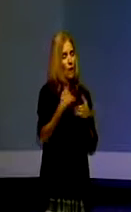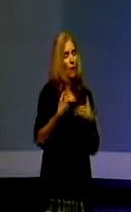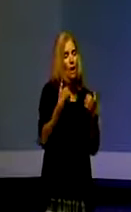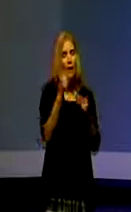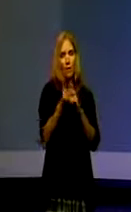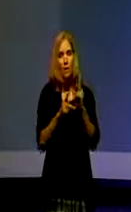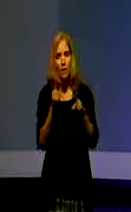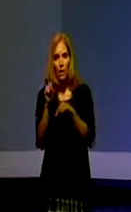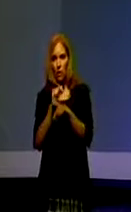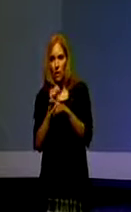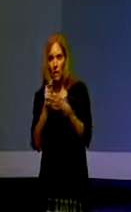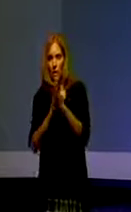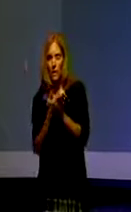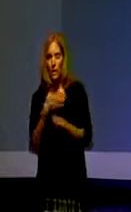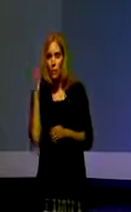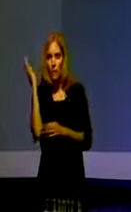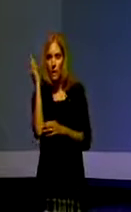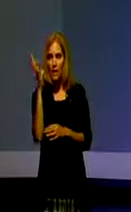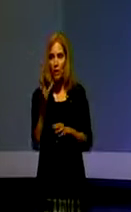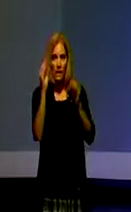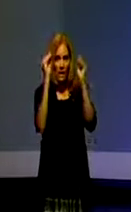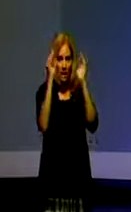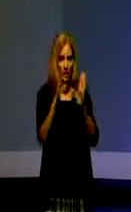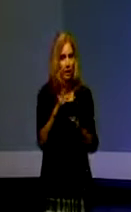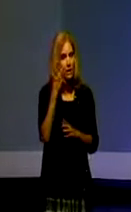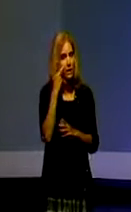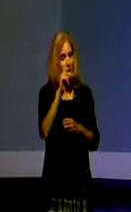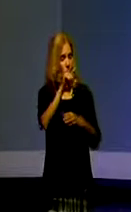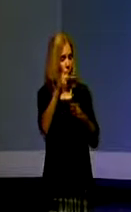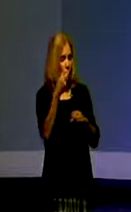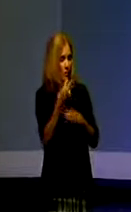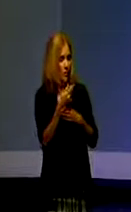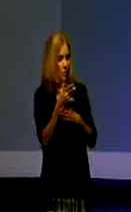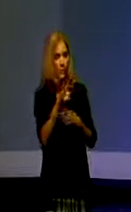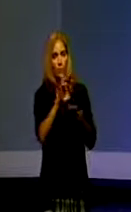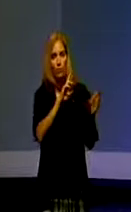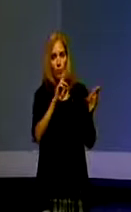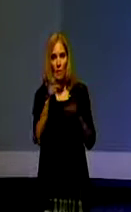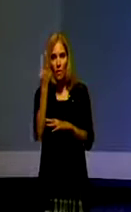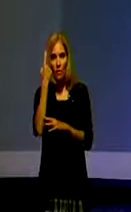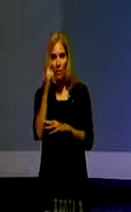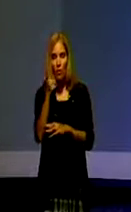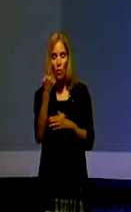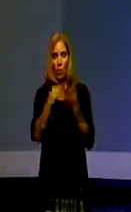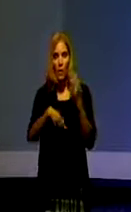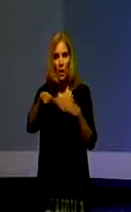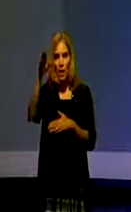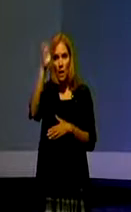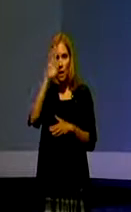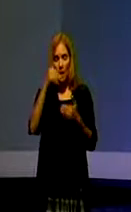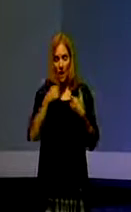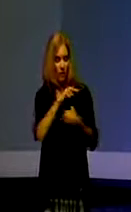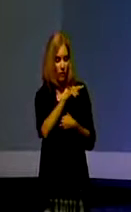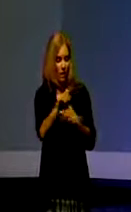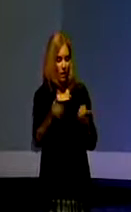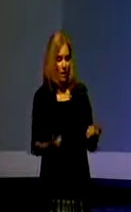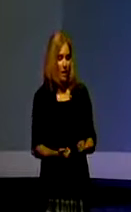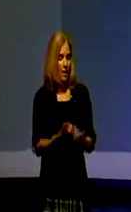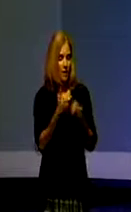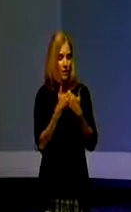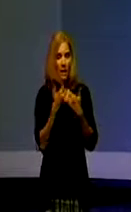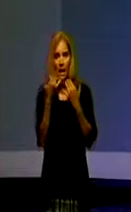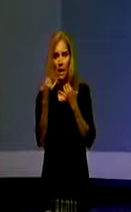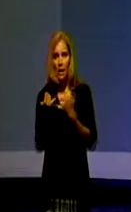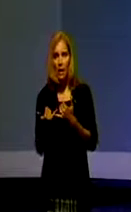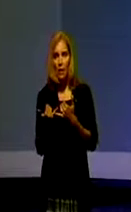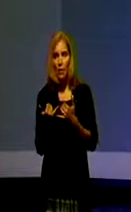in training them to be pastors and teachers, seeing them graduate and get prepared for what God has for their life. And